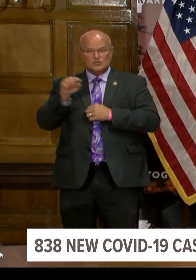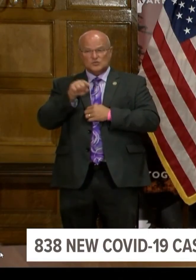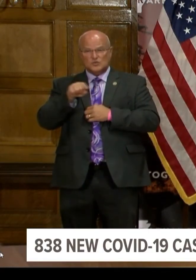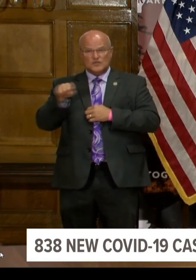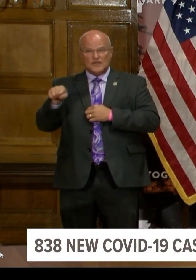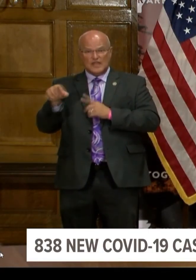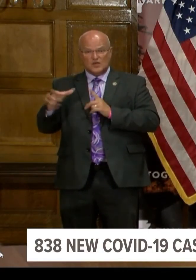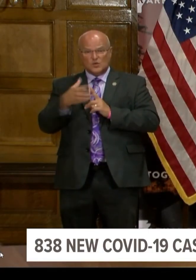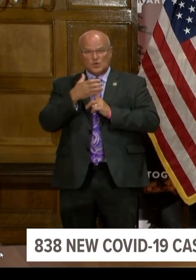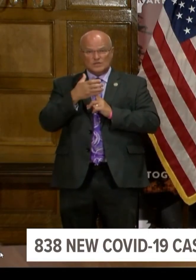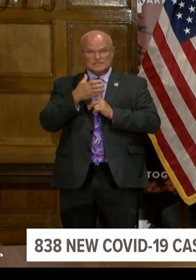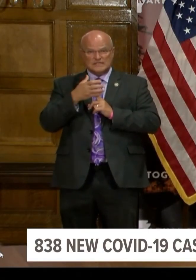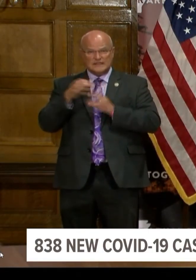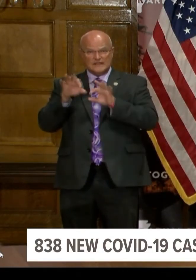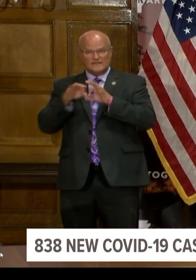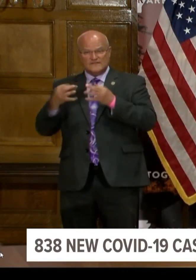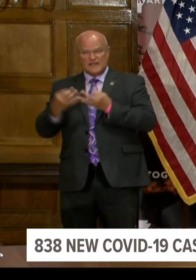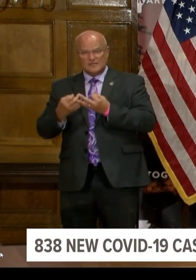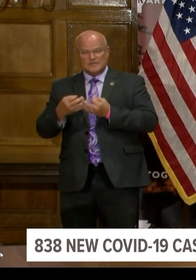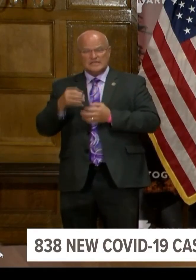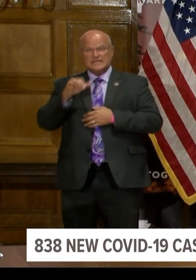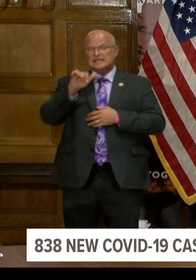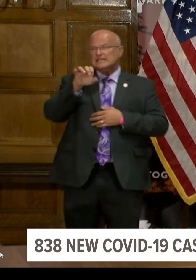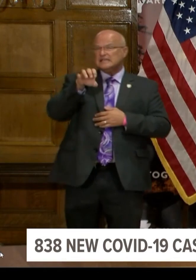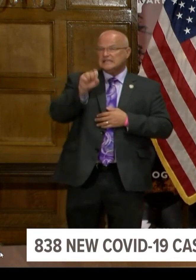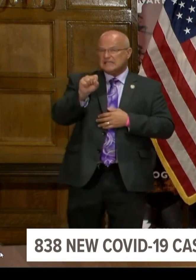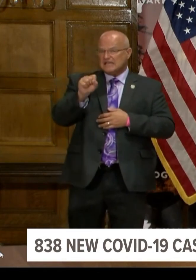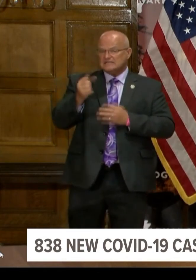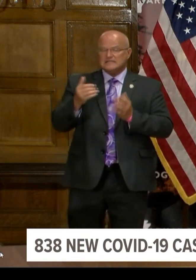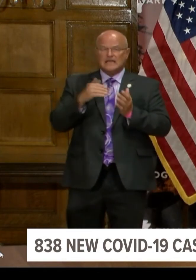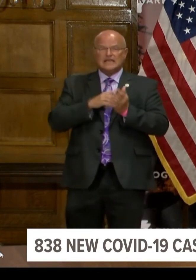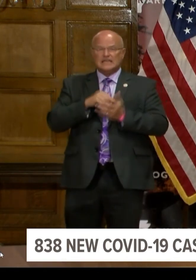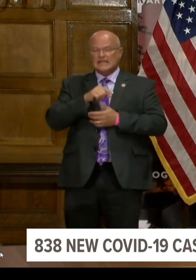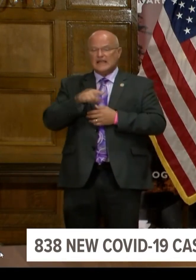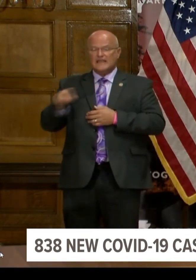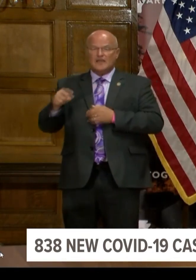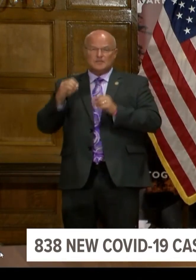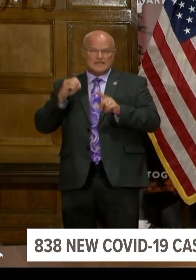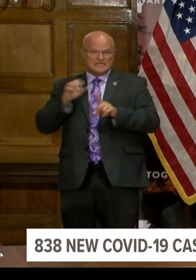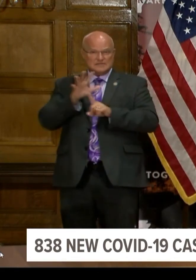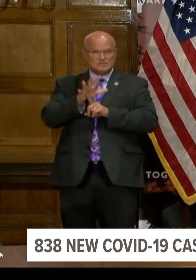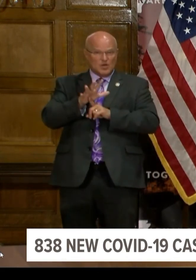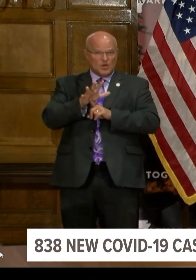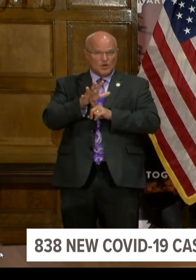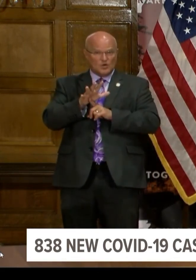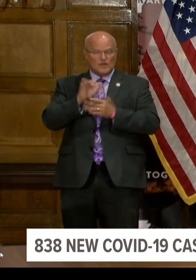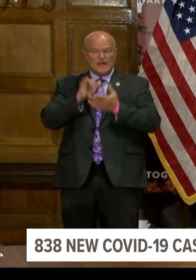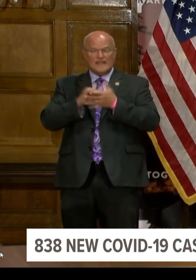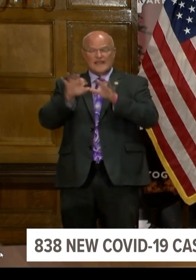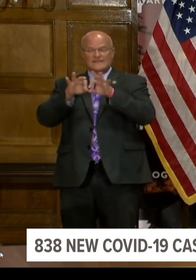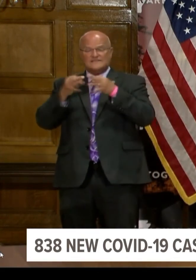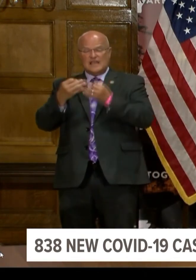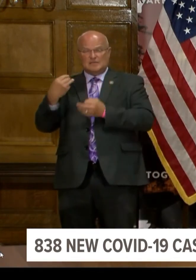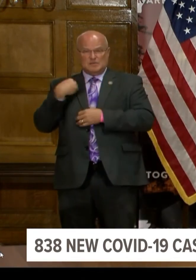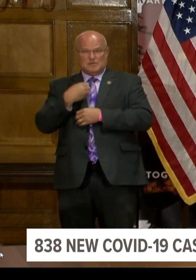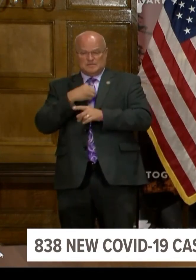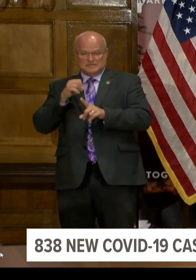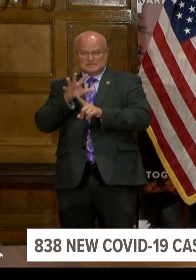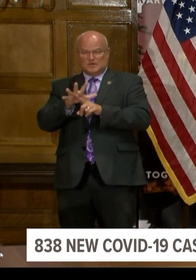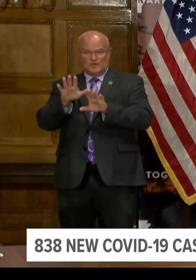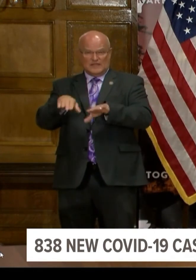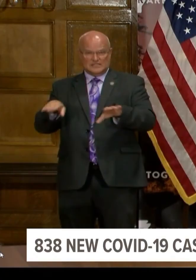to quarantine their relatives? Yes, again, they would be exposed. That relative would have been exposed to that